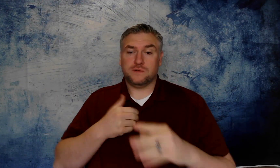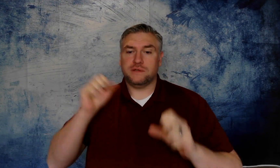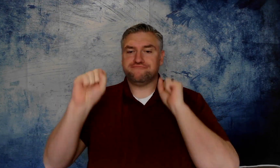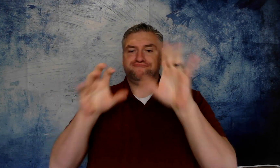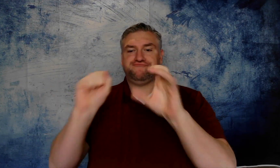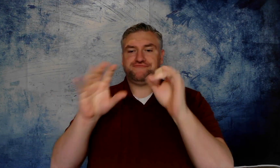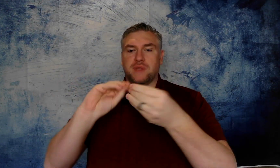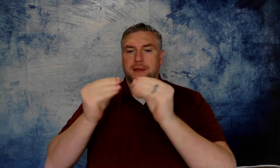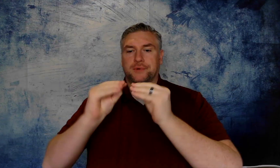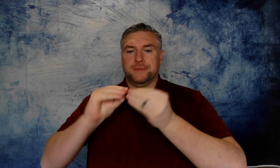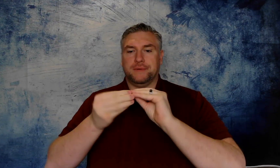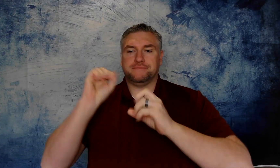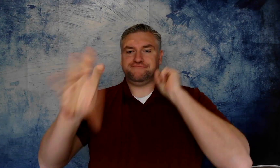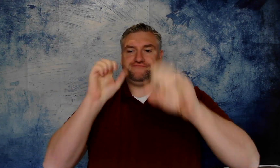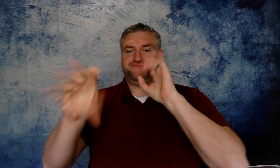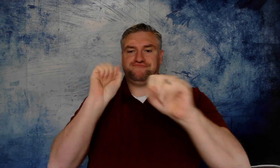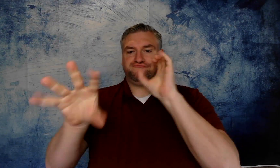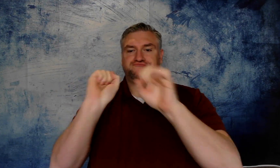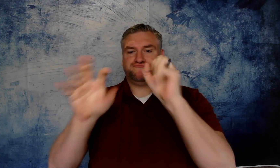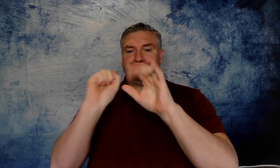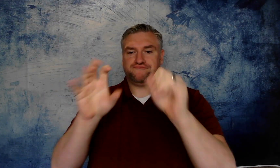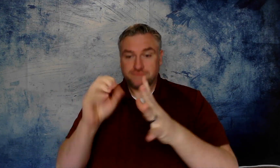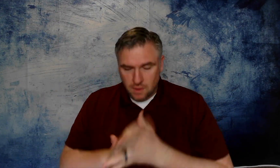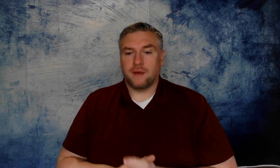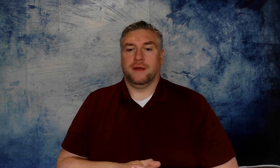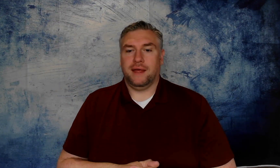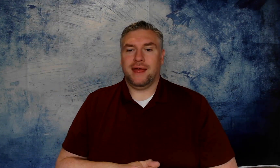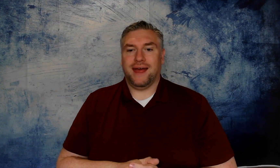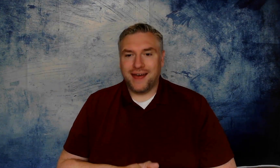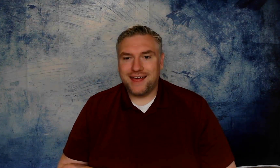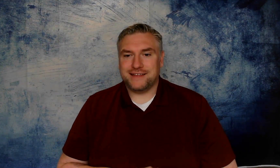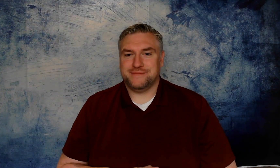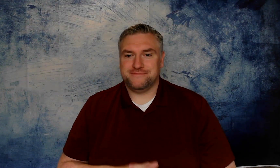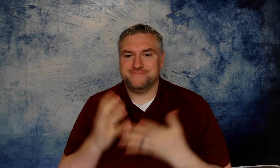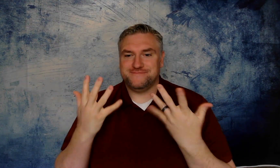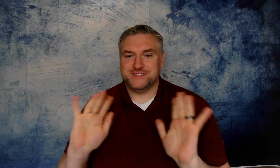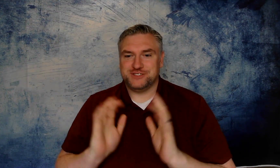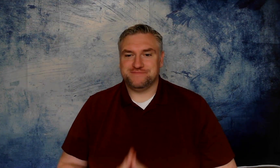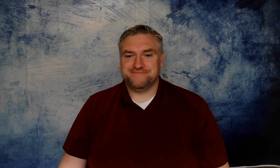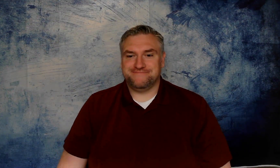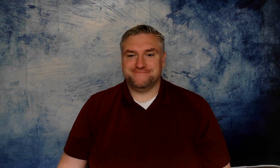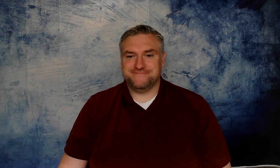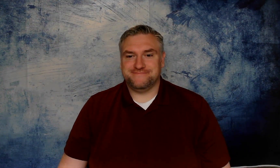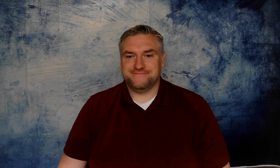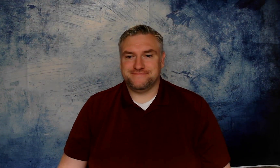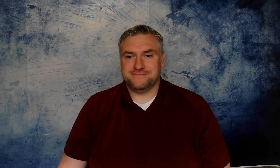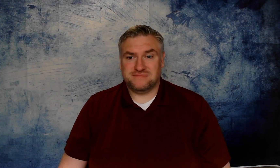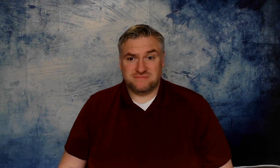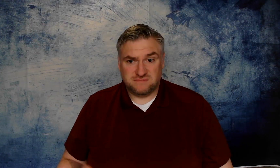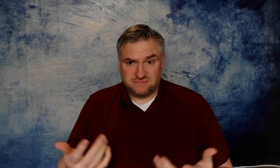sometimes, especially in IEP meetings, we just throw out the numbers, rapid fire numbers. And then we're like, okay, I'm